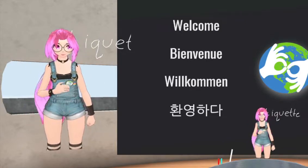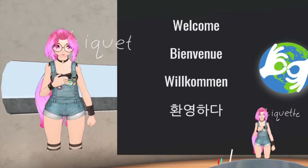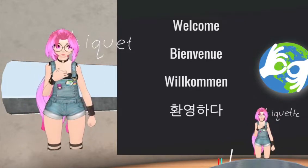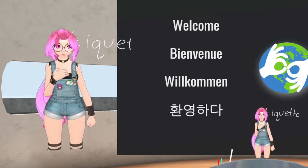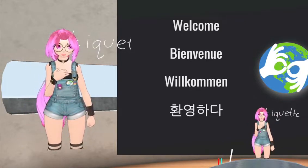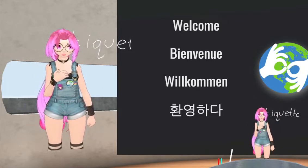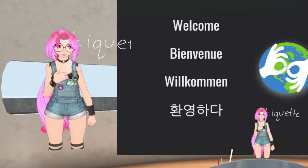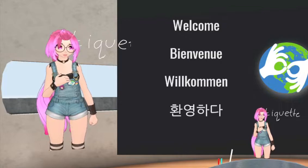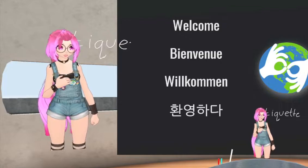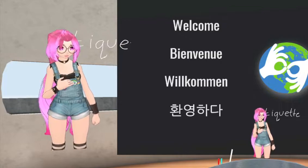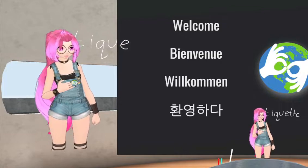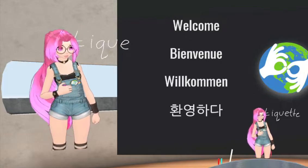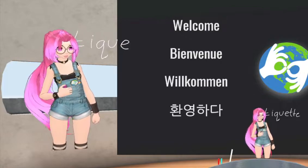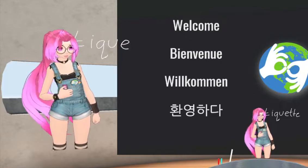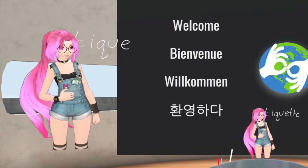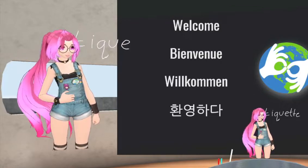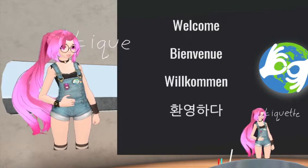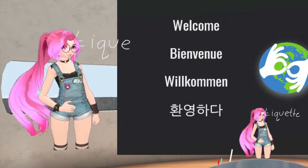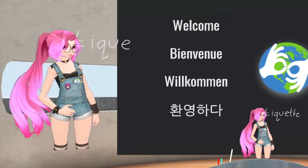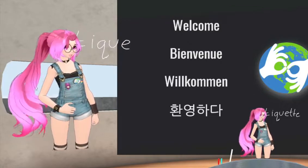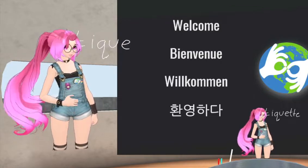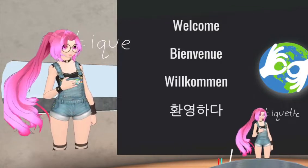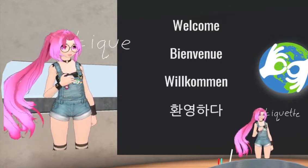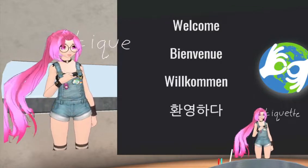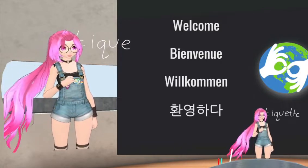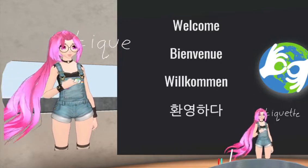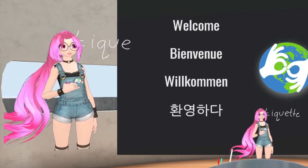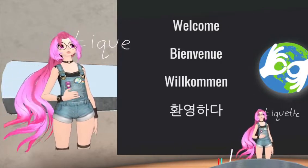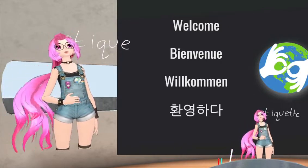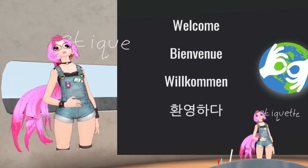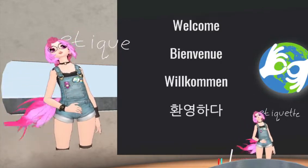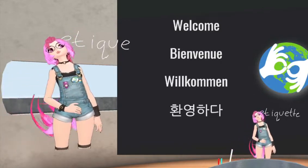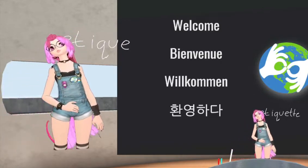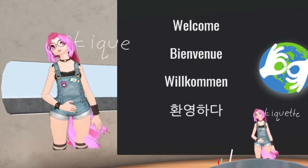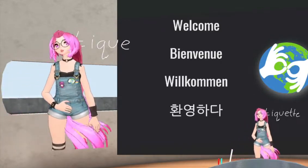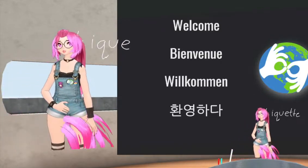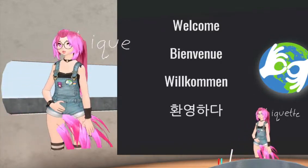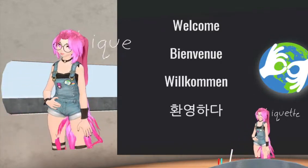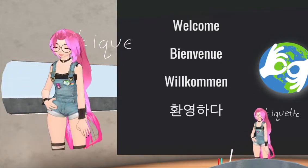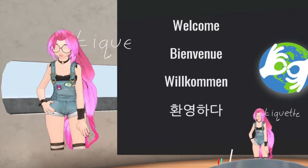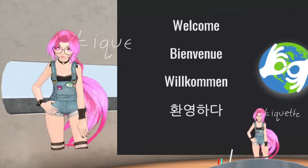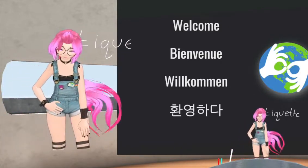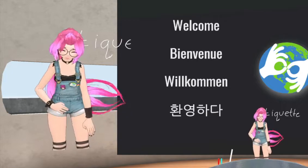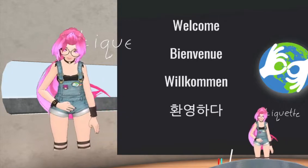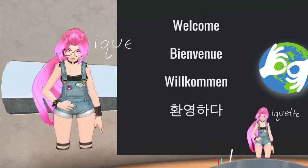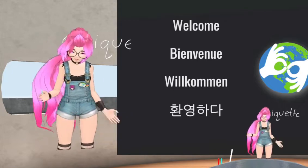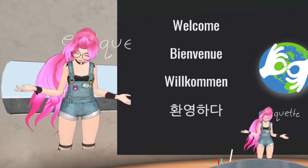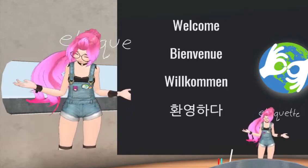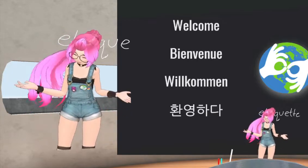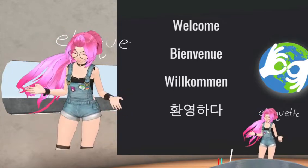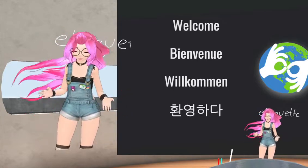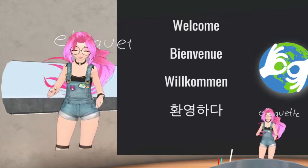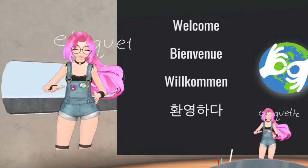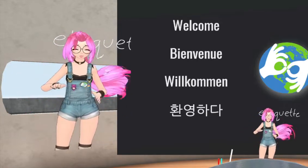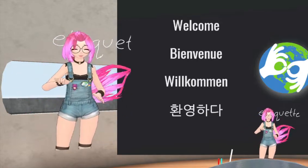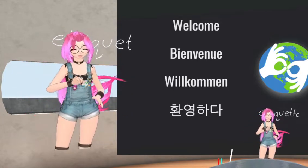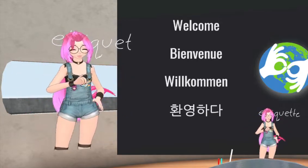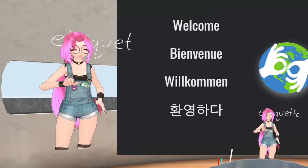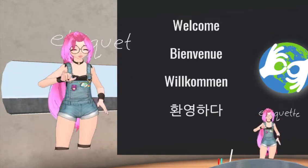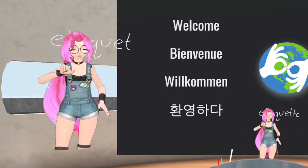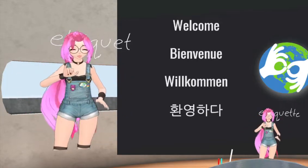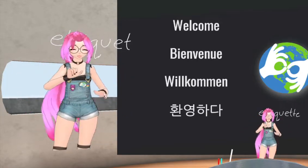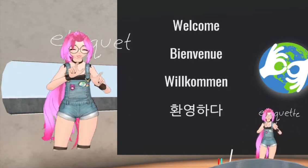or just any way to get their attention in general. So anyone who might not know, how would you do that? Yes, that's awesome. I wanted to go over that next. So